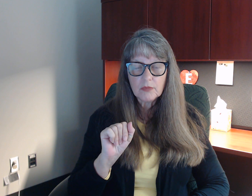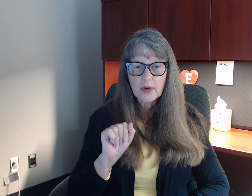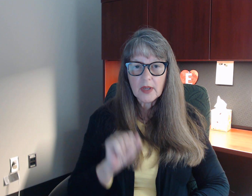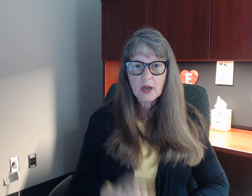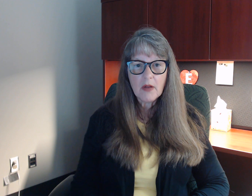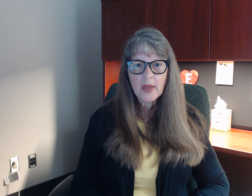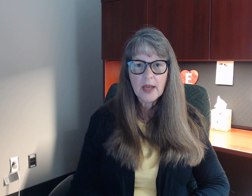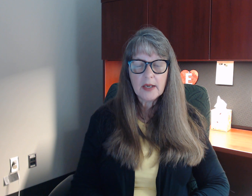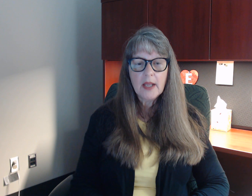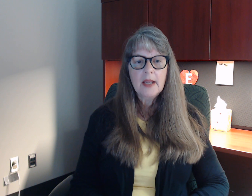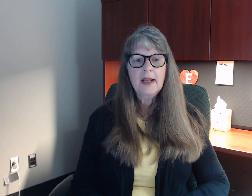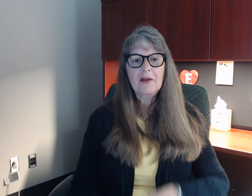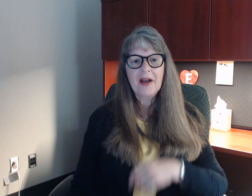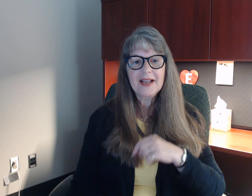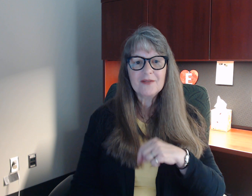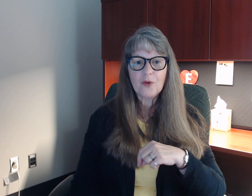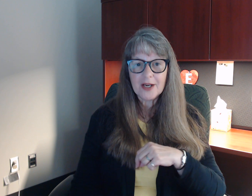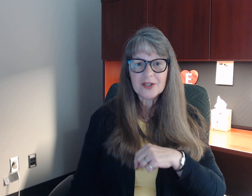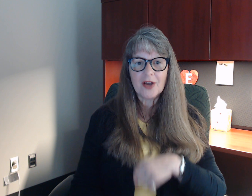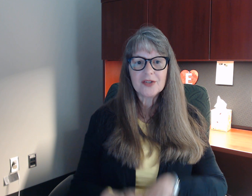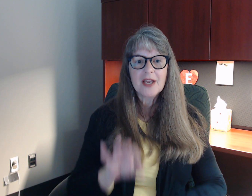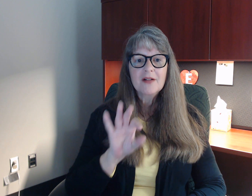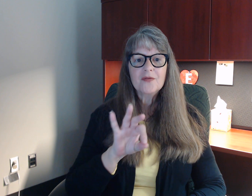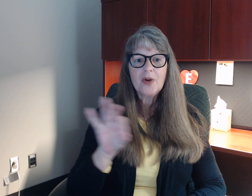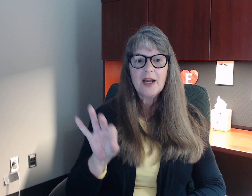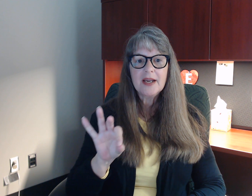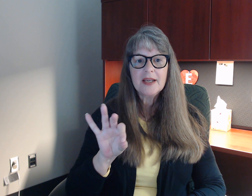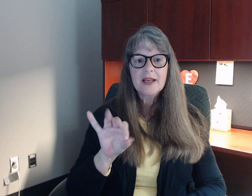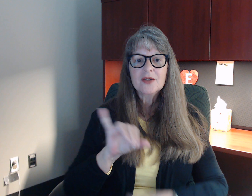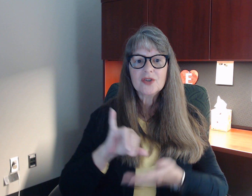do they call that? Anyway, fry sauce.